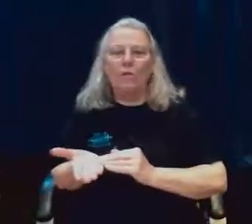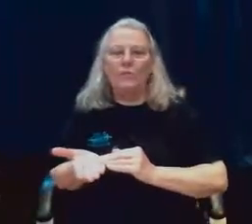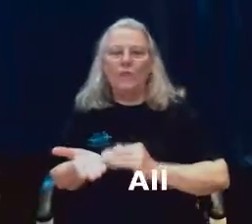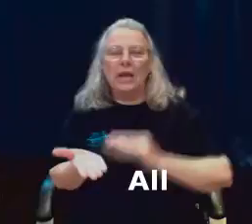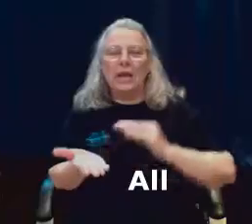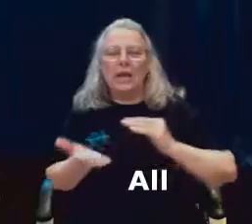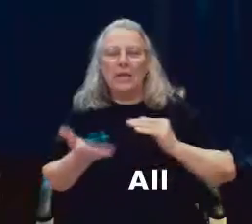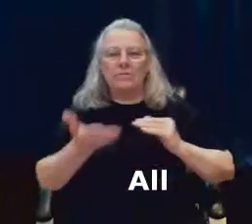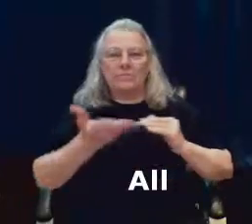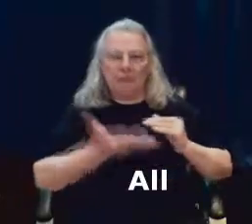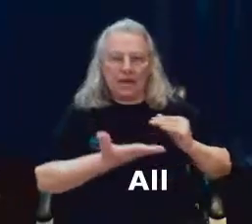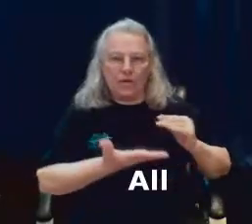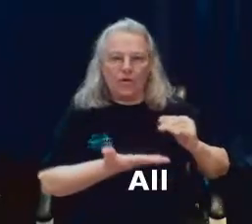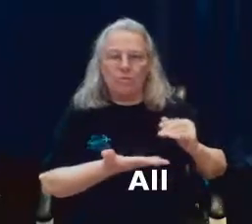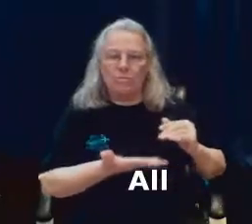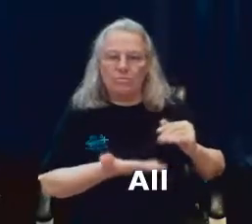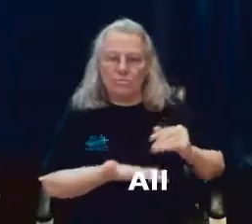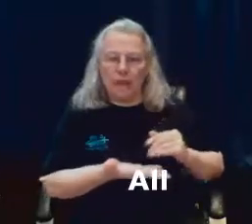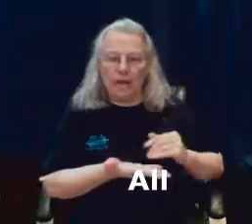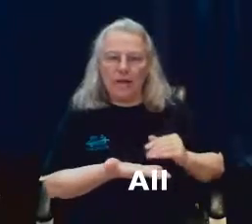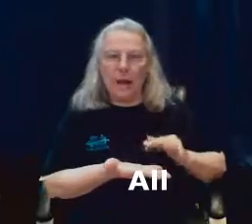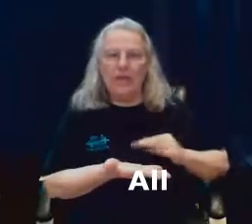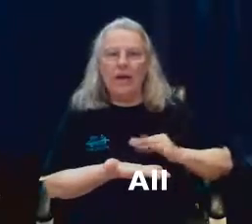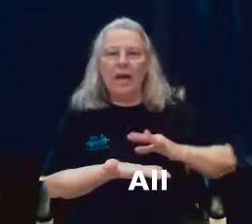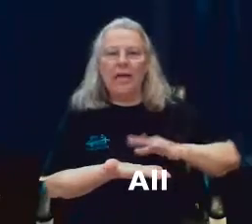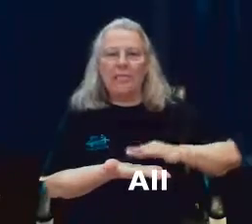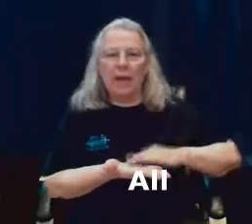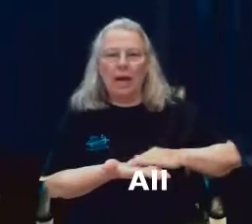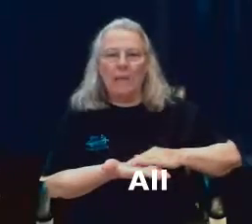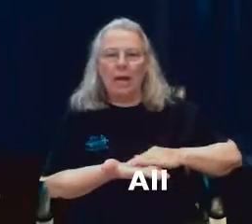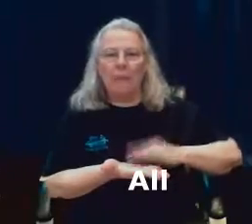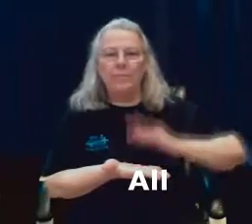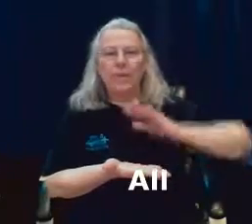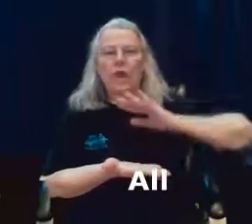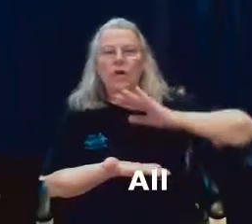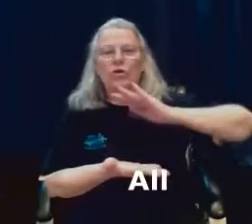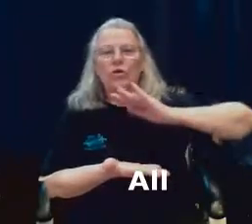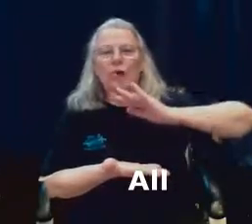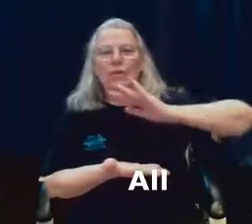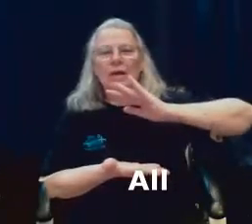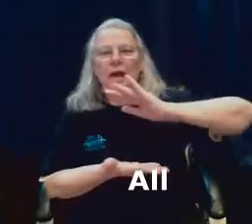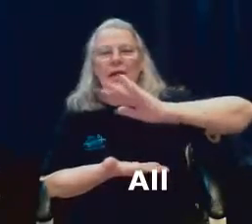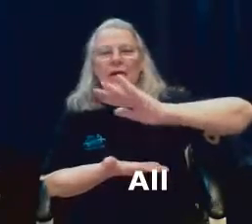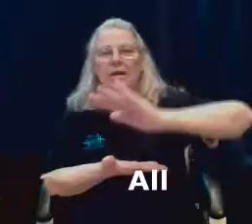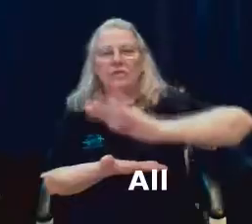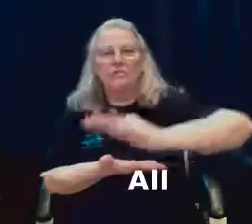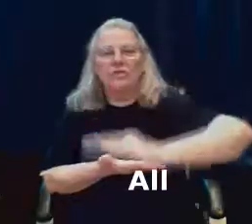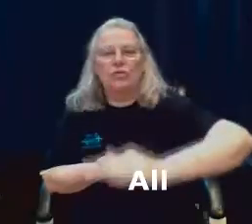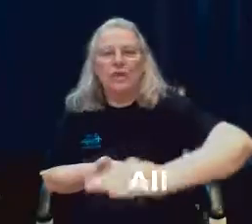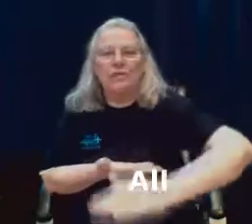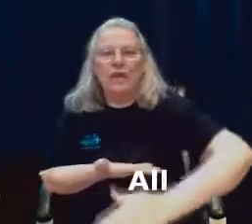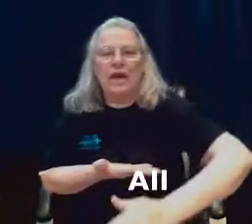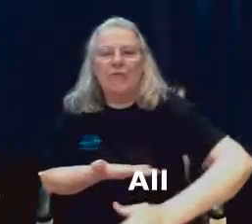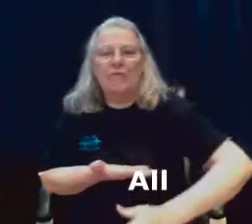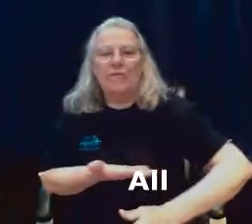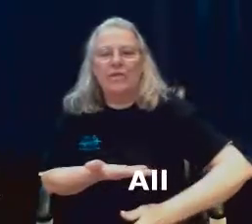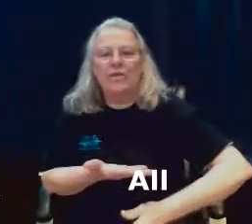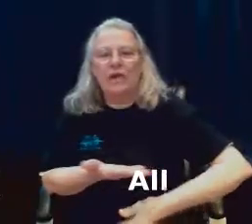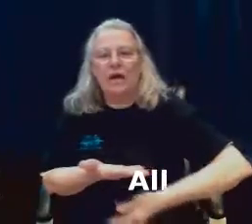All is take your non-dominant hand, palm up, your dominant hand, it scrapes everything